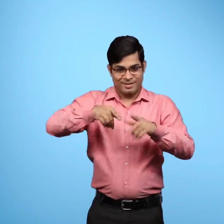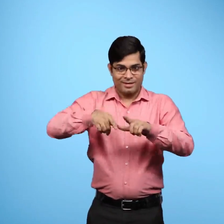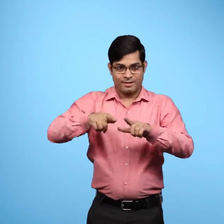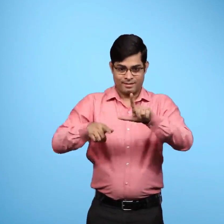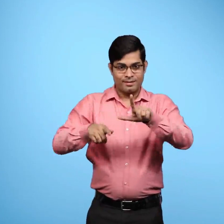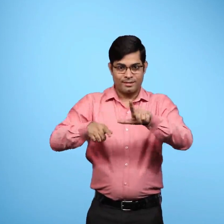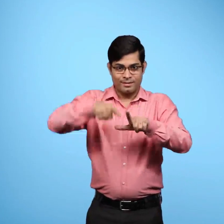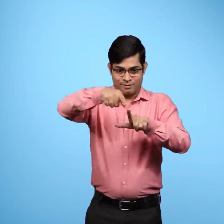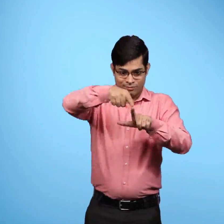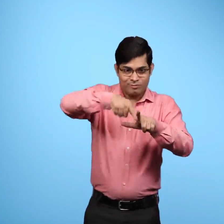on the paper,